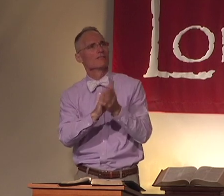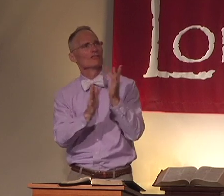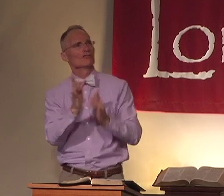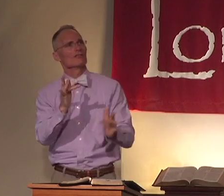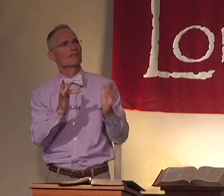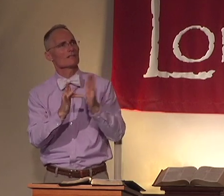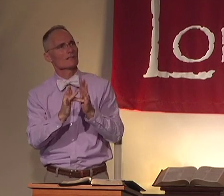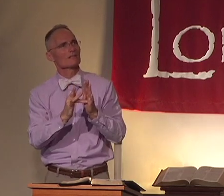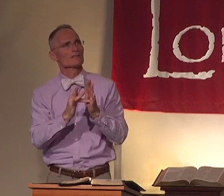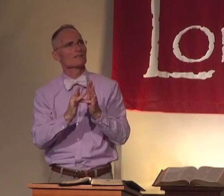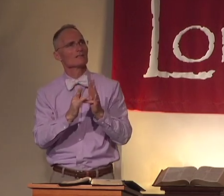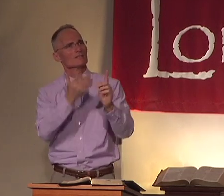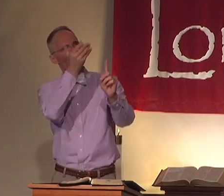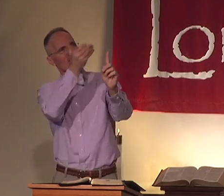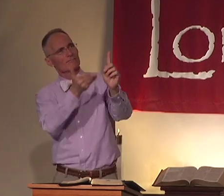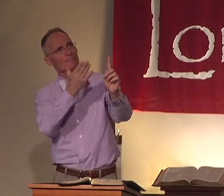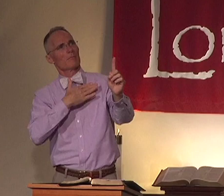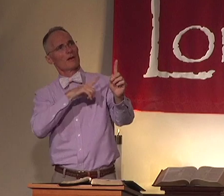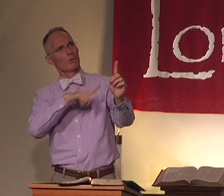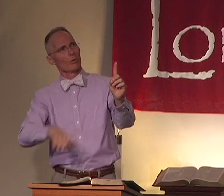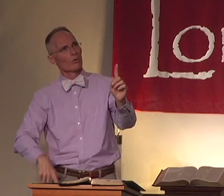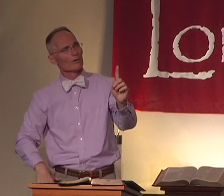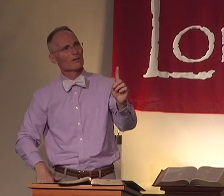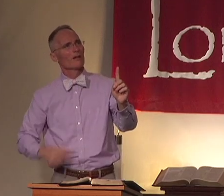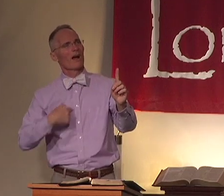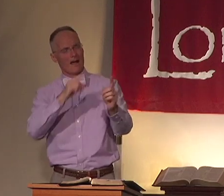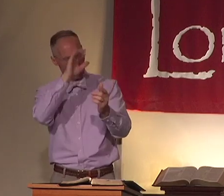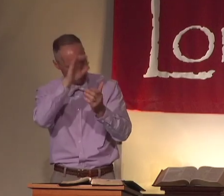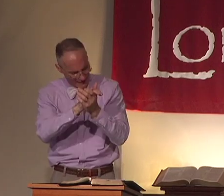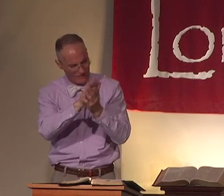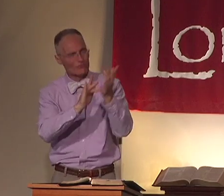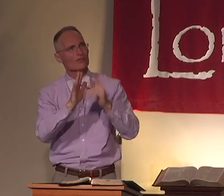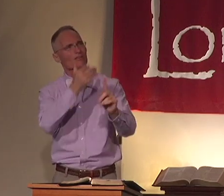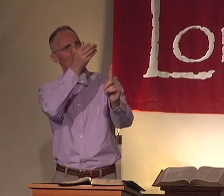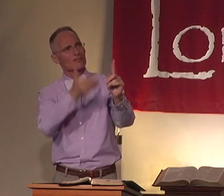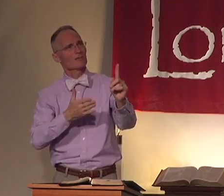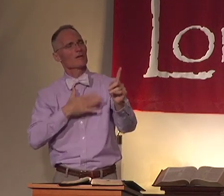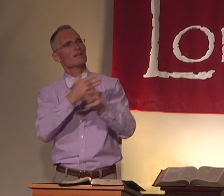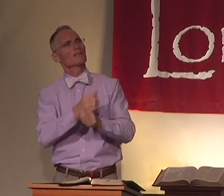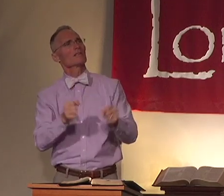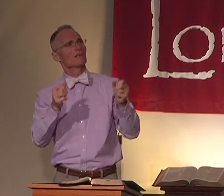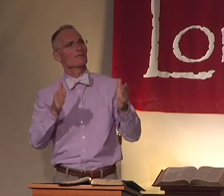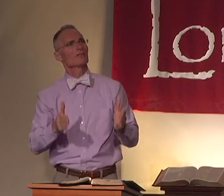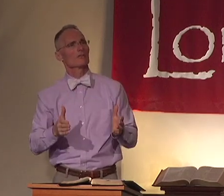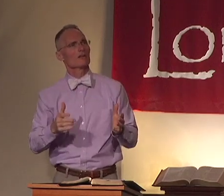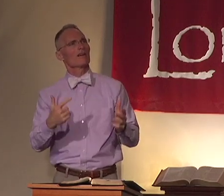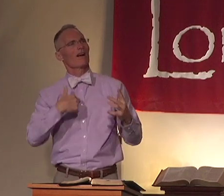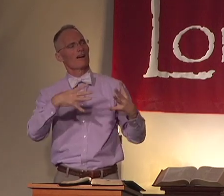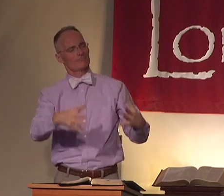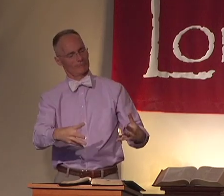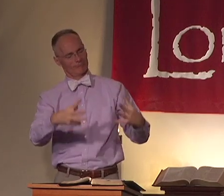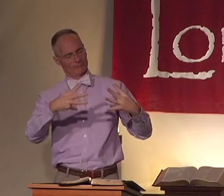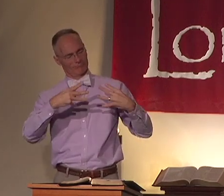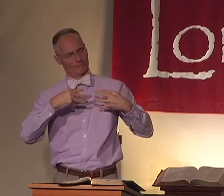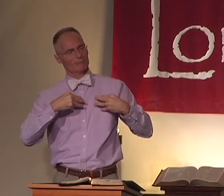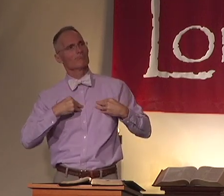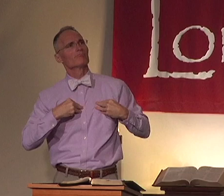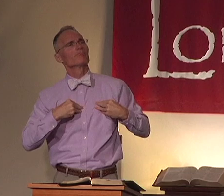I believe, Jesus, you are my Lord. I believe that Jesus is my Savior, and I want